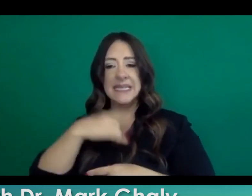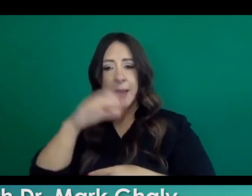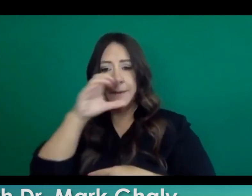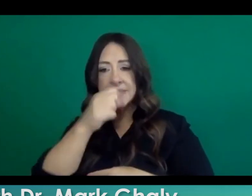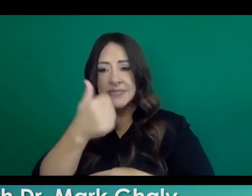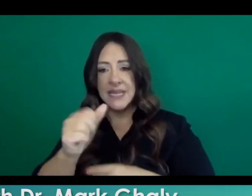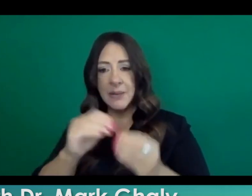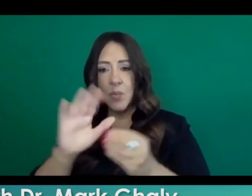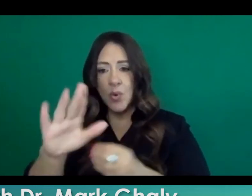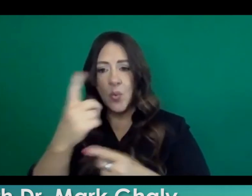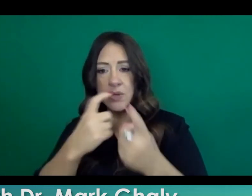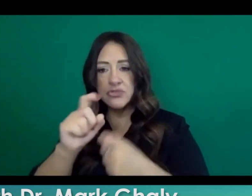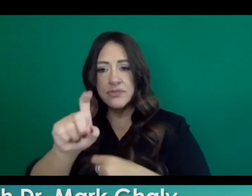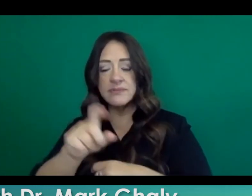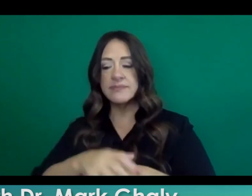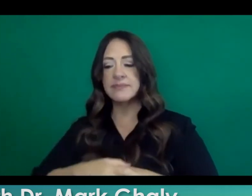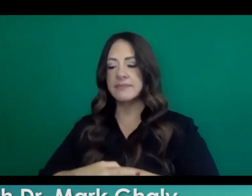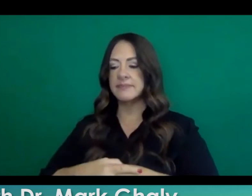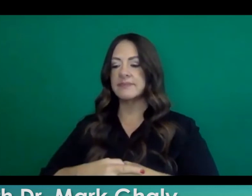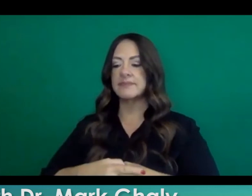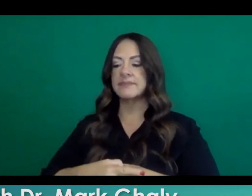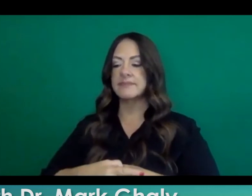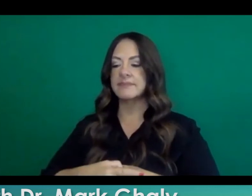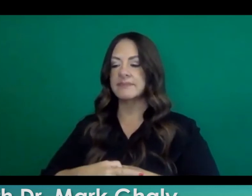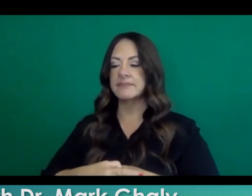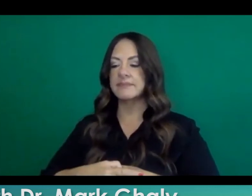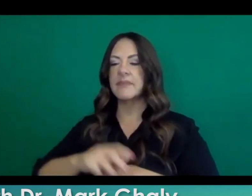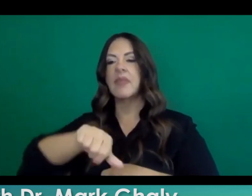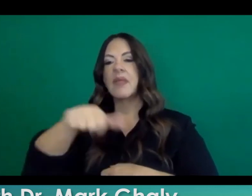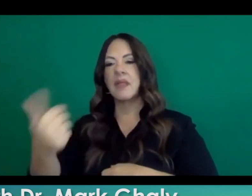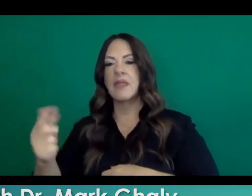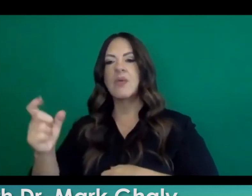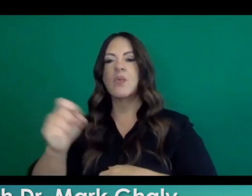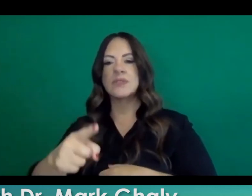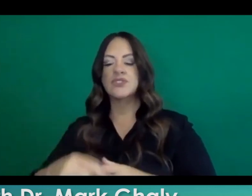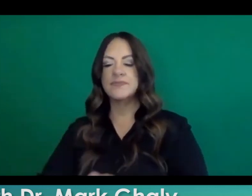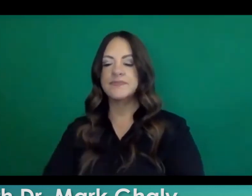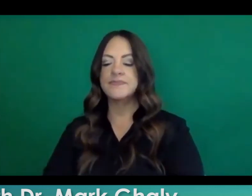we'll try to answer that as well. Spencer Custodio, the voice of OC.